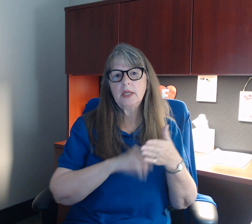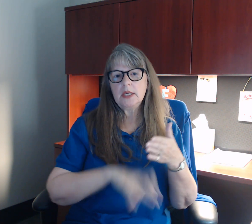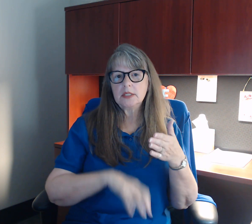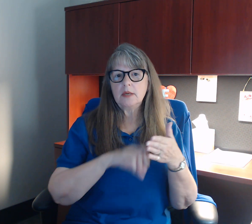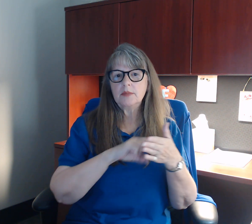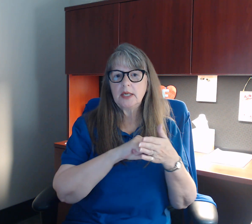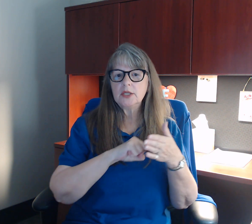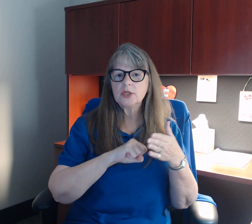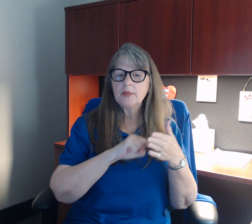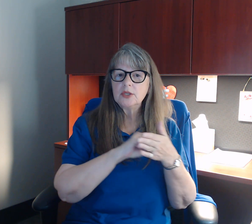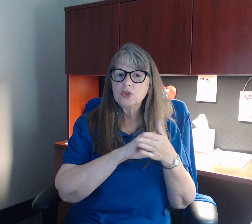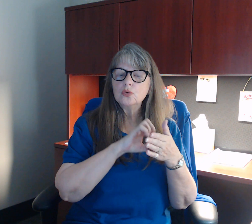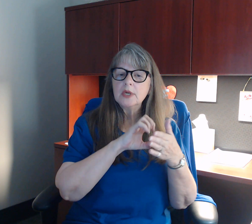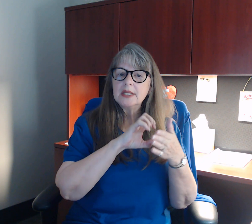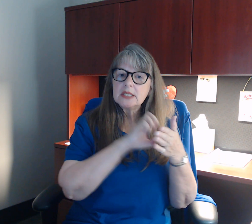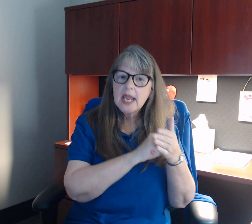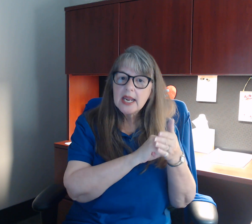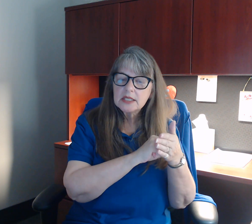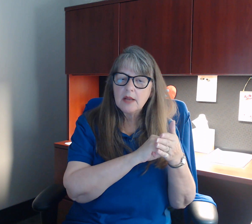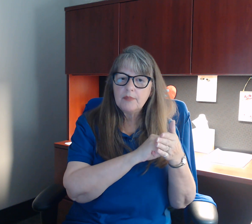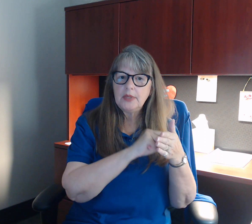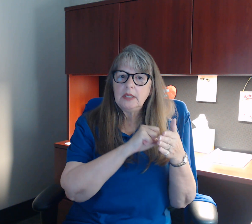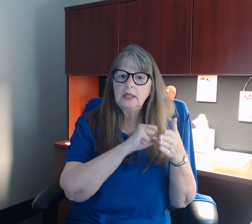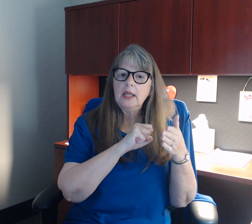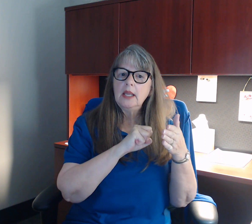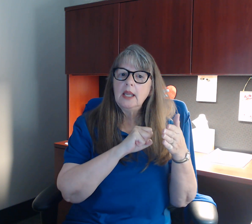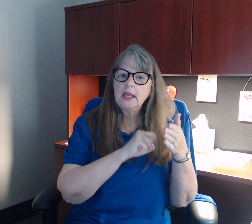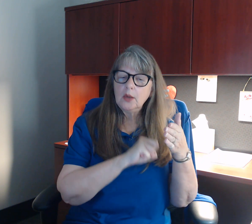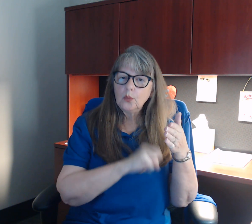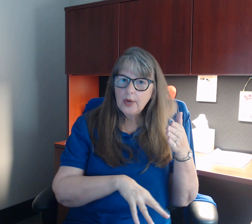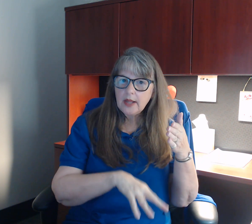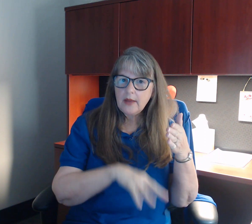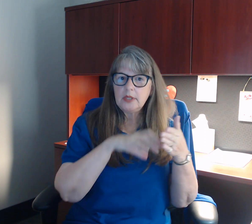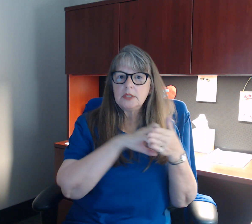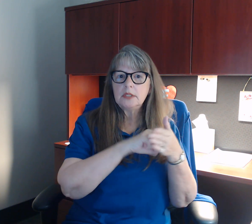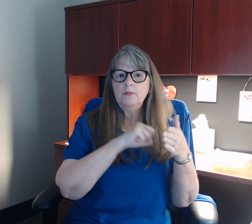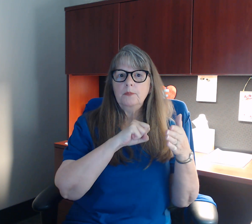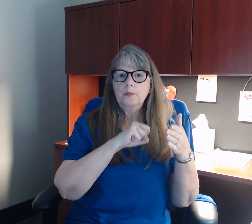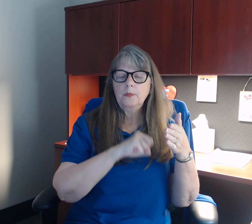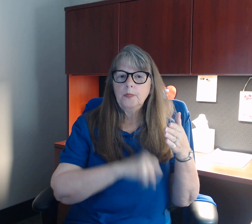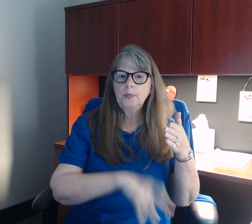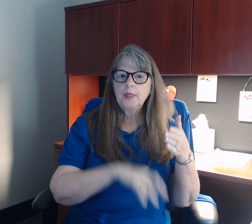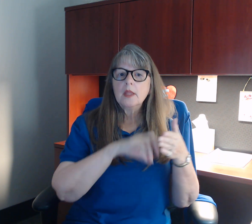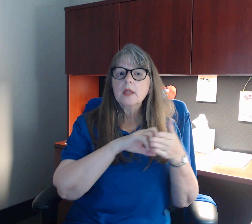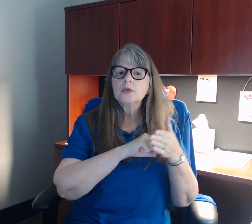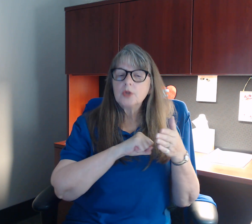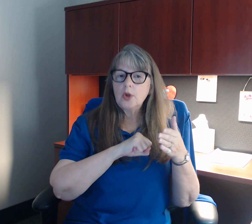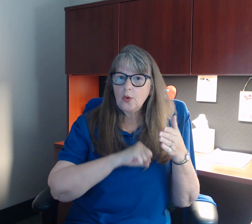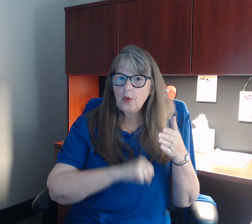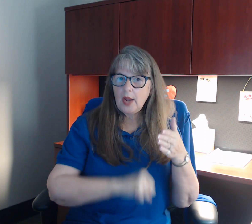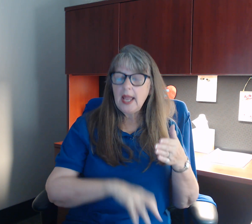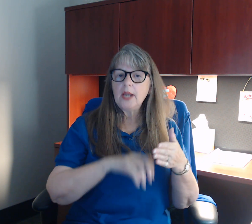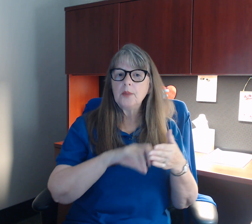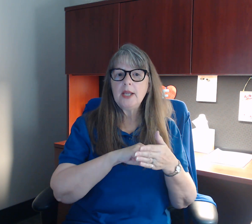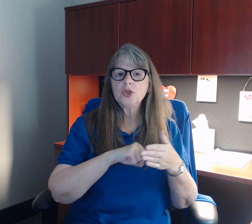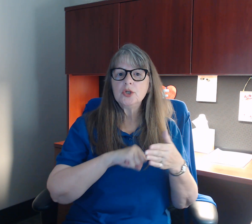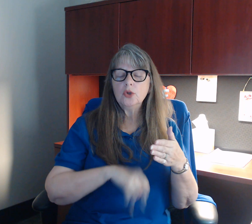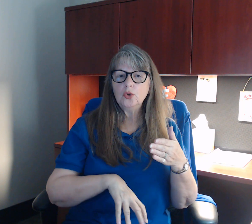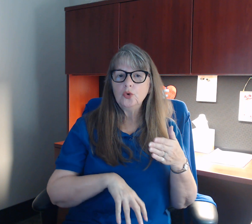the same sign. It's to take something and get rid of it. So I had a patient who